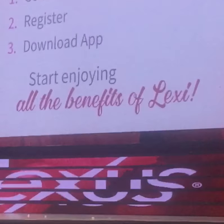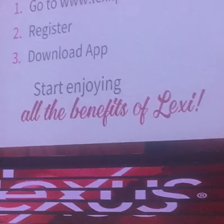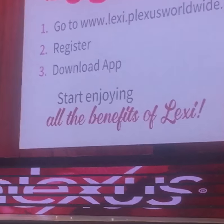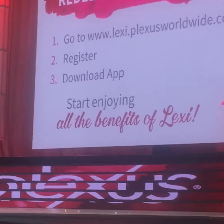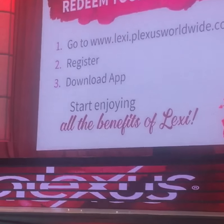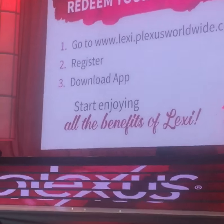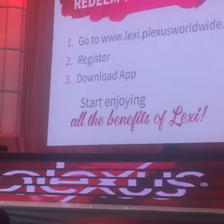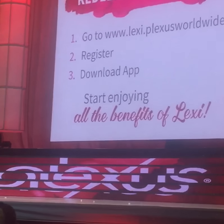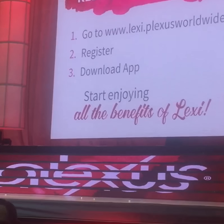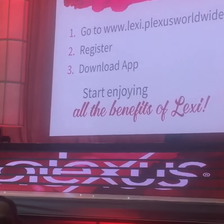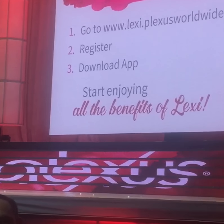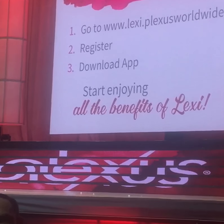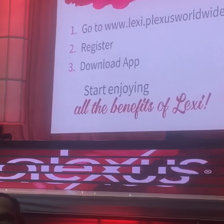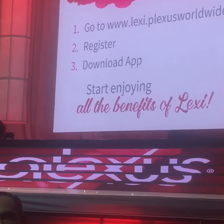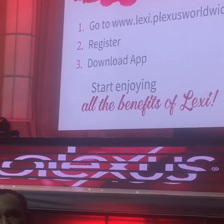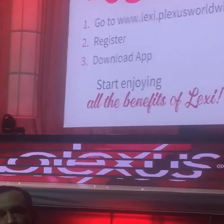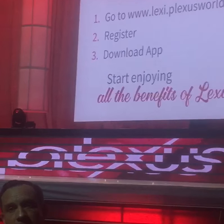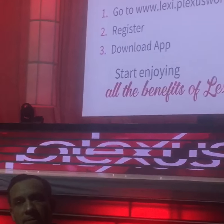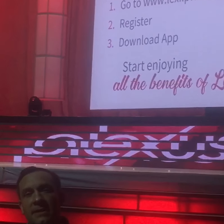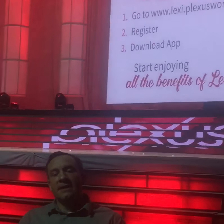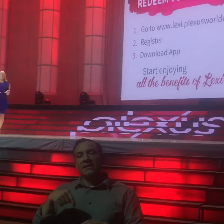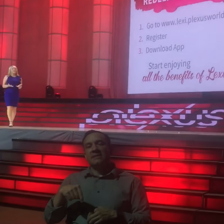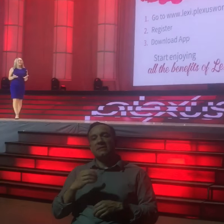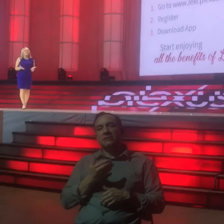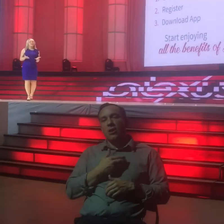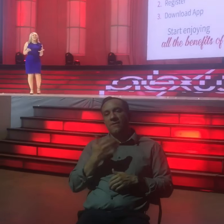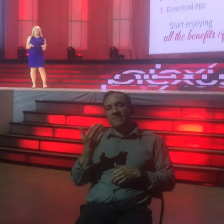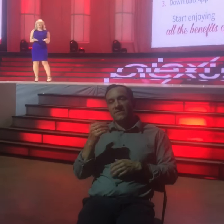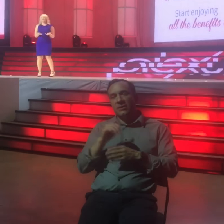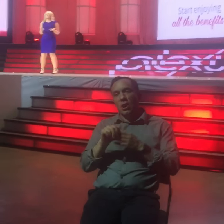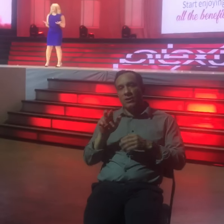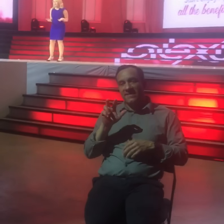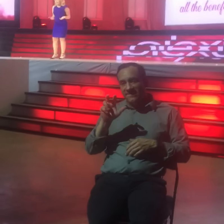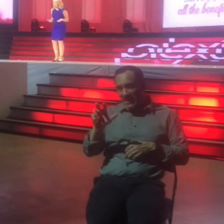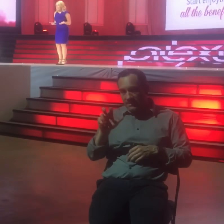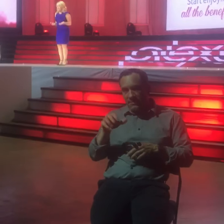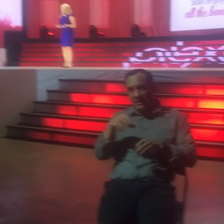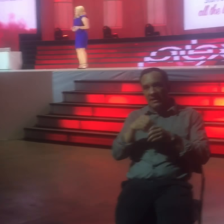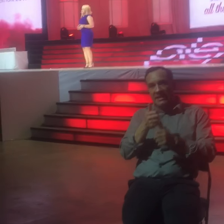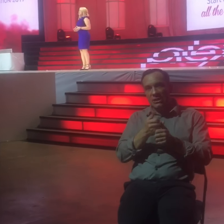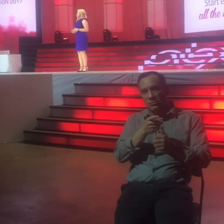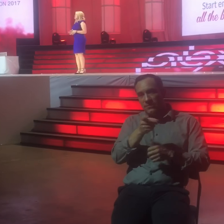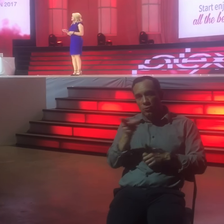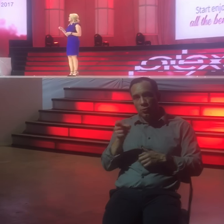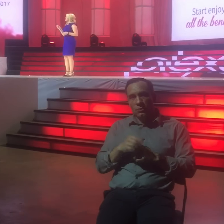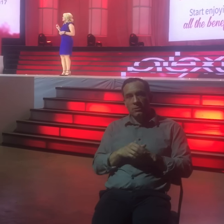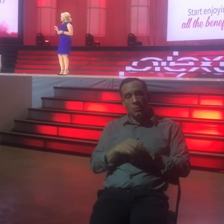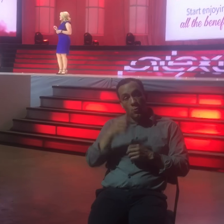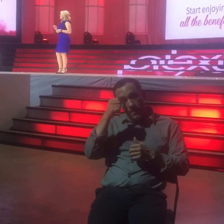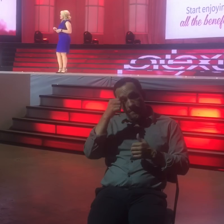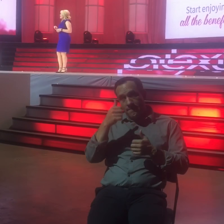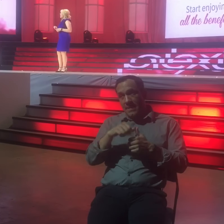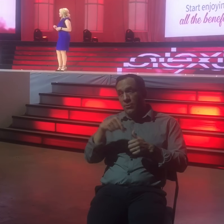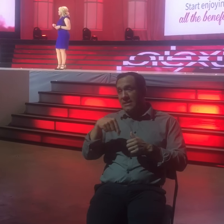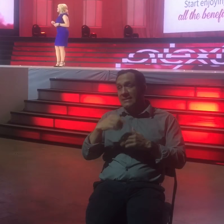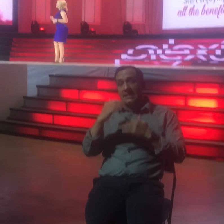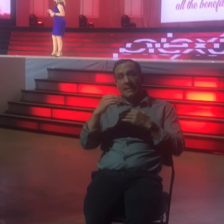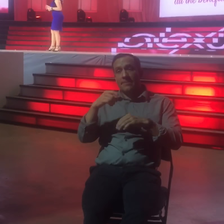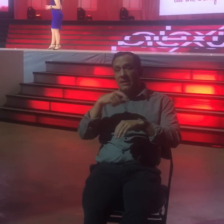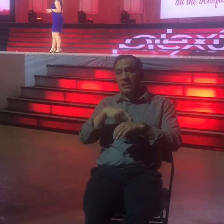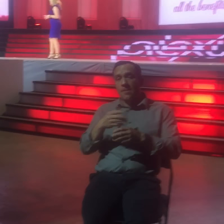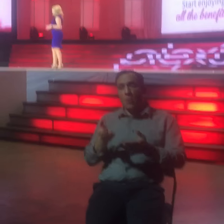3 months. And you know what, you guys? This is our $15 investment in each and every one of you. Remember, this is a limited time